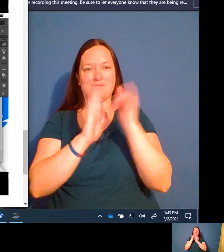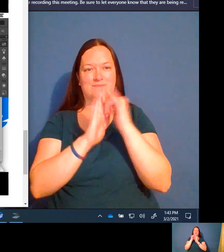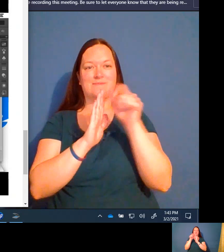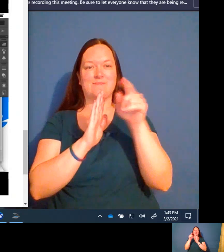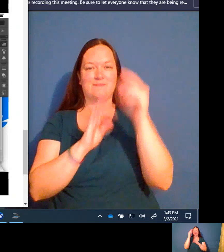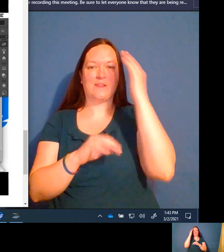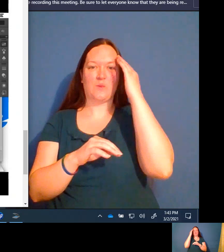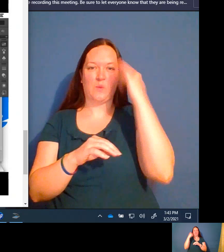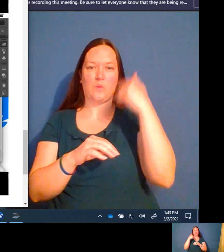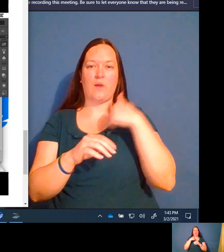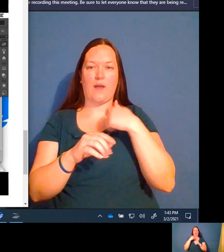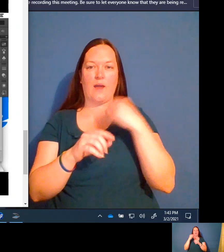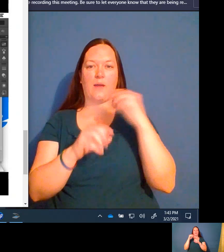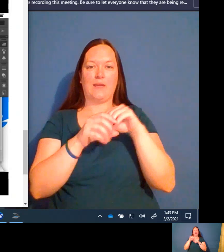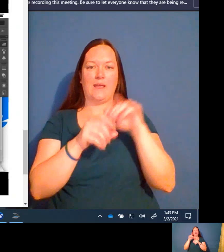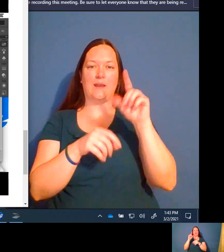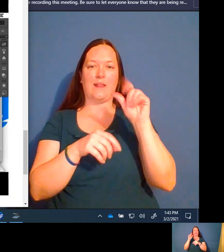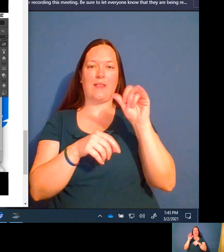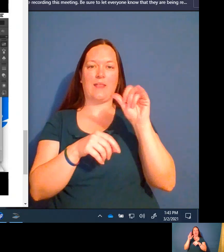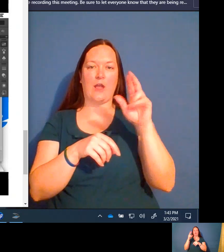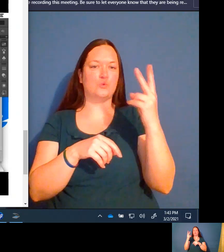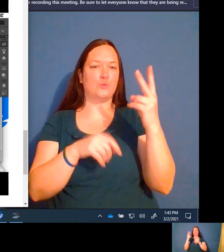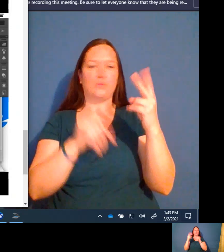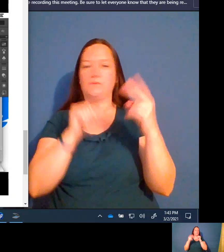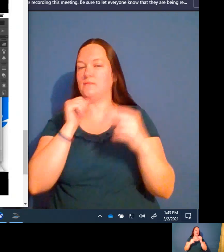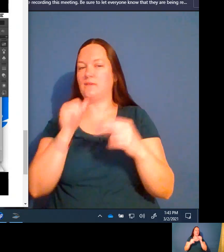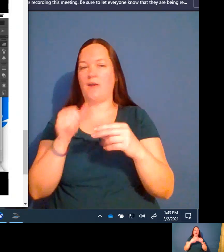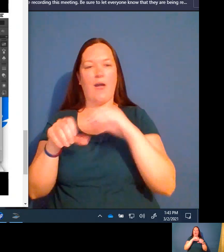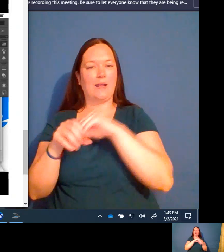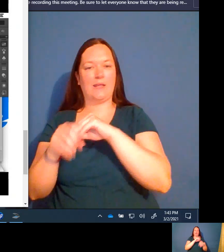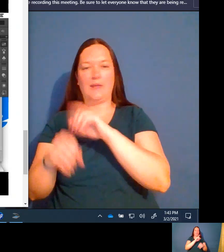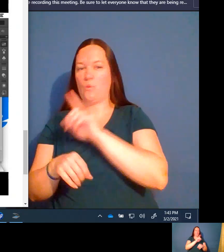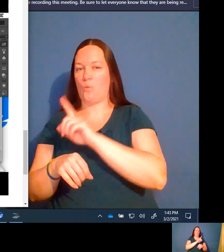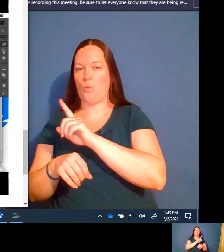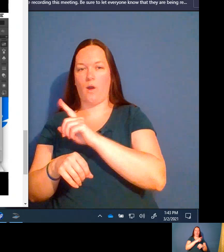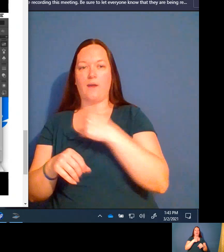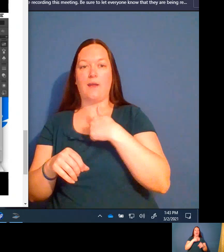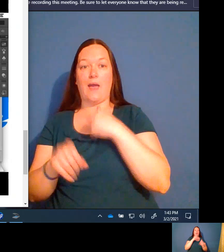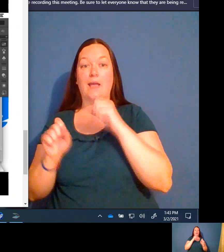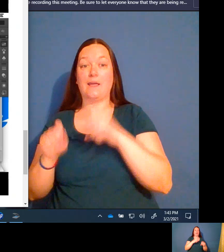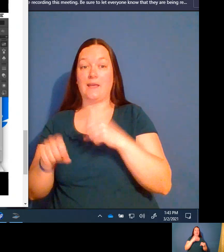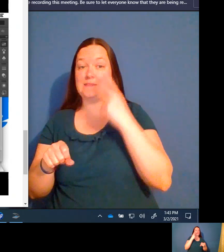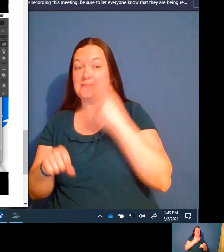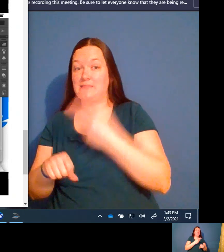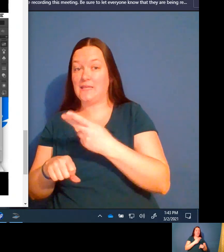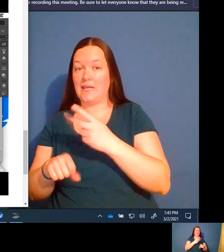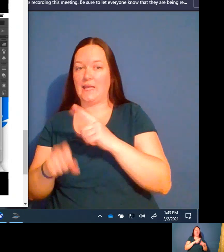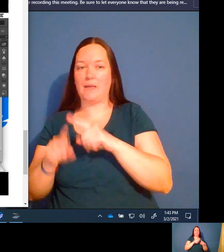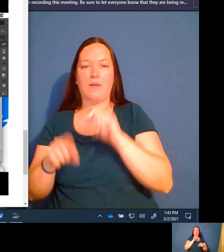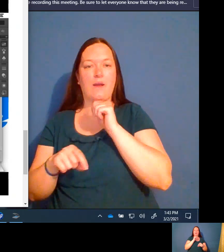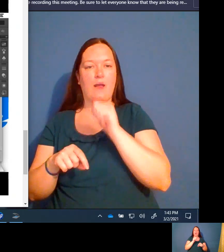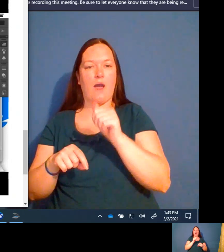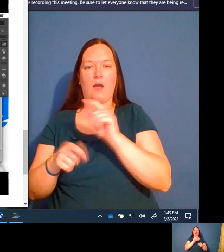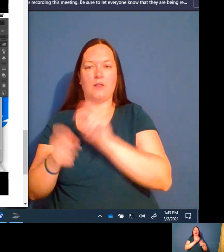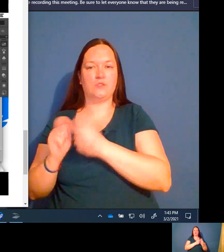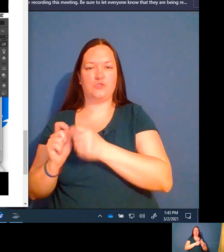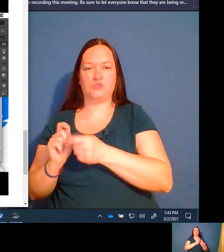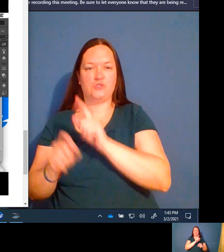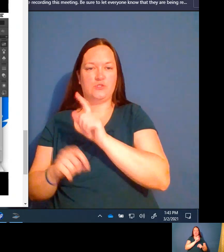how I know I'm in the layer number 2. I will not be using layer number 1. I'm just going to be able to see it. Back to my pen